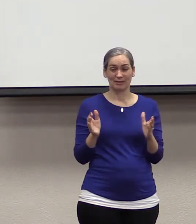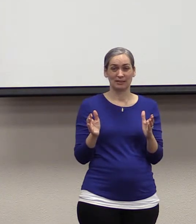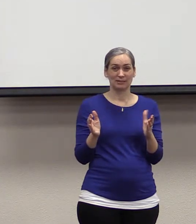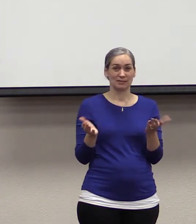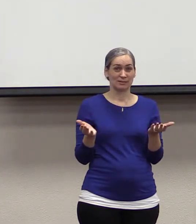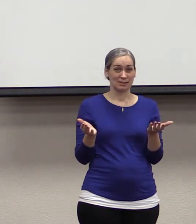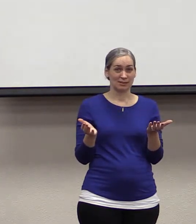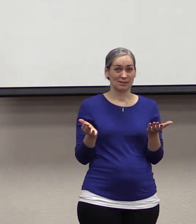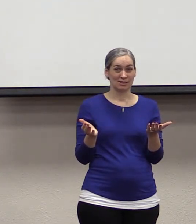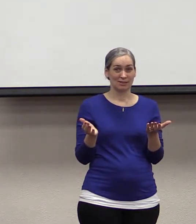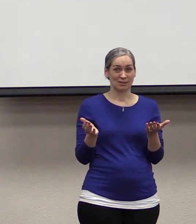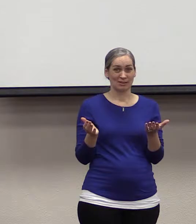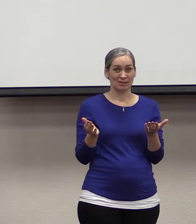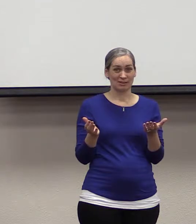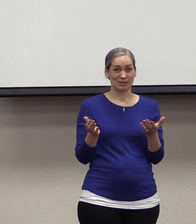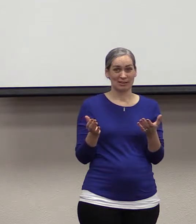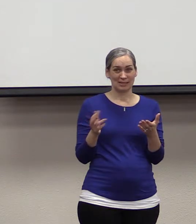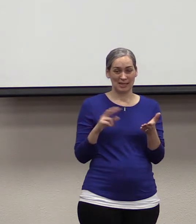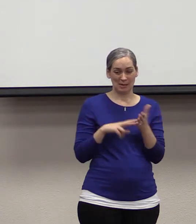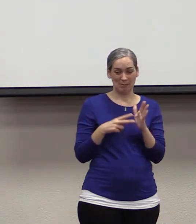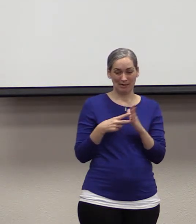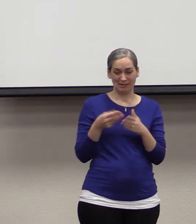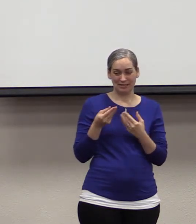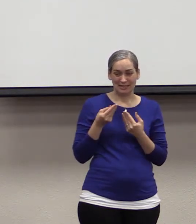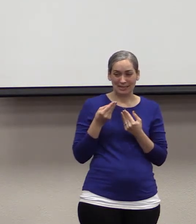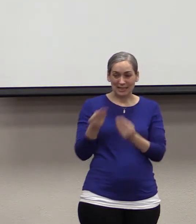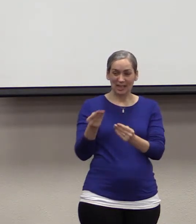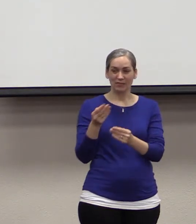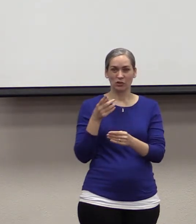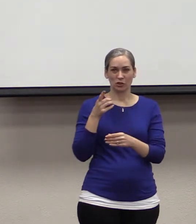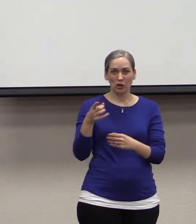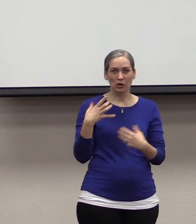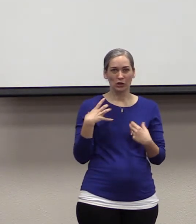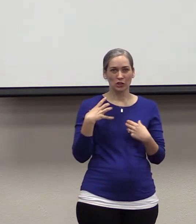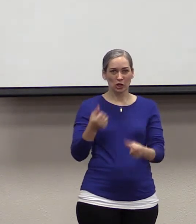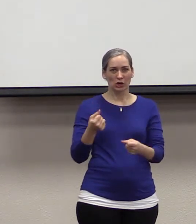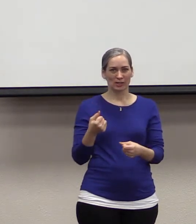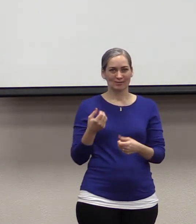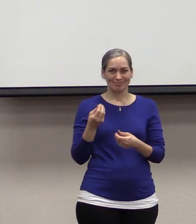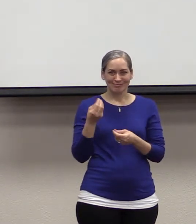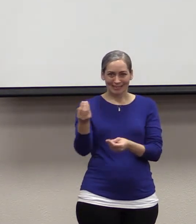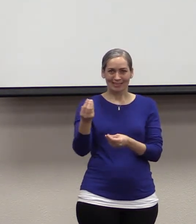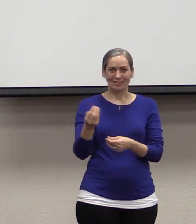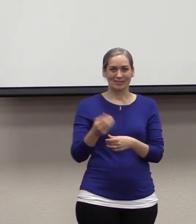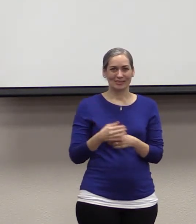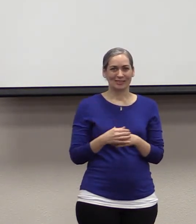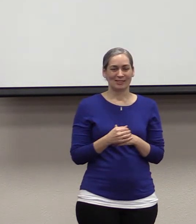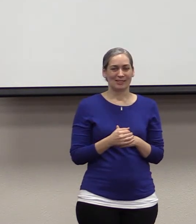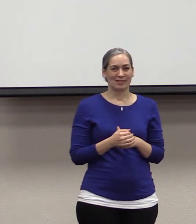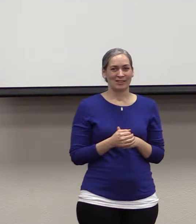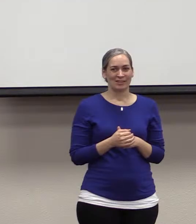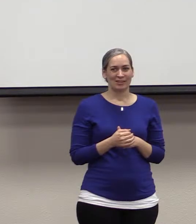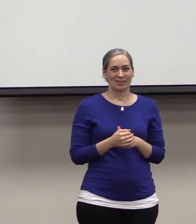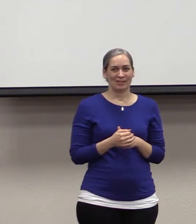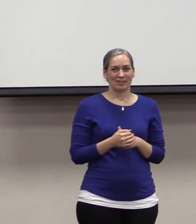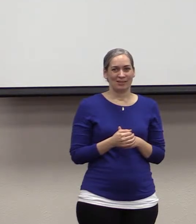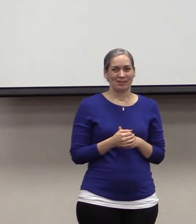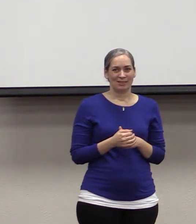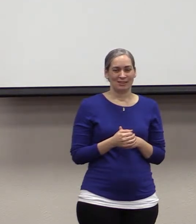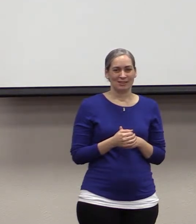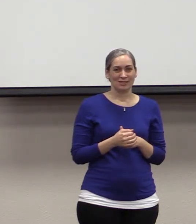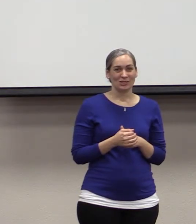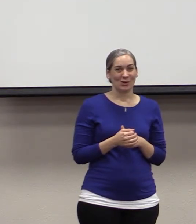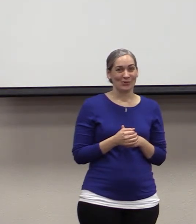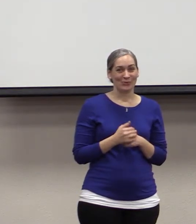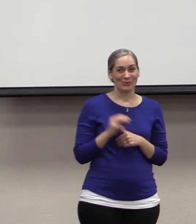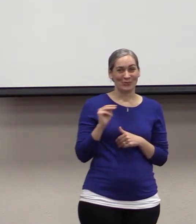simply instilling courage into someone else because of the courage you have. And so he does this